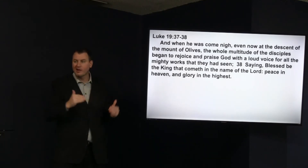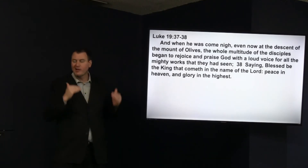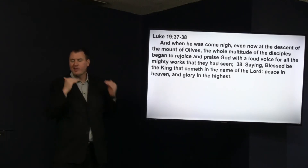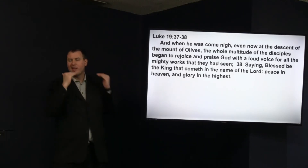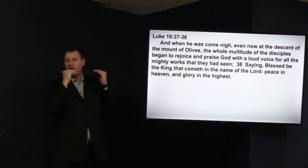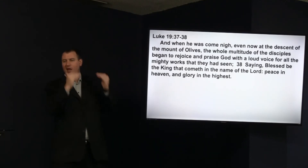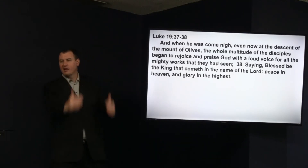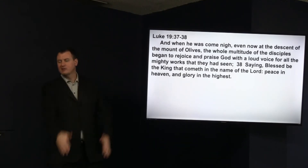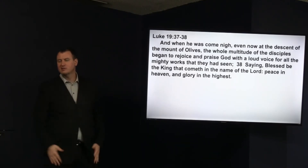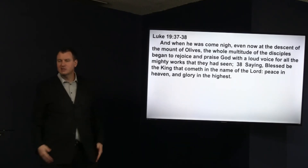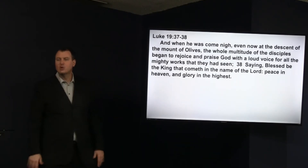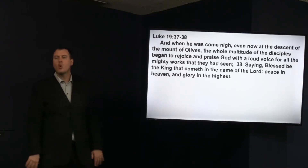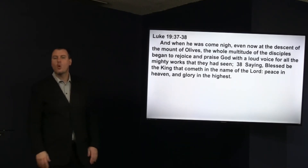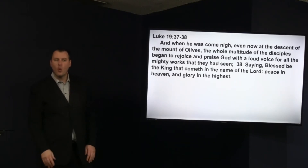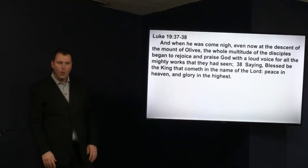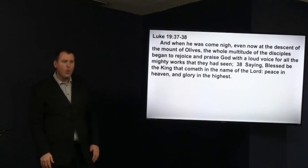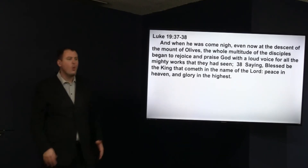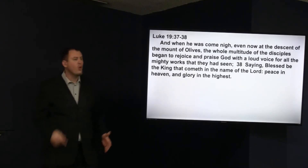the highest.